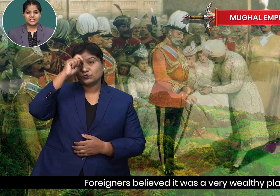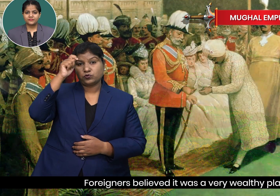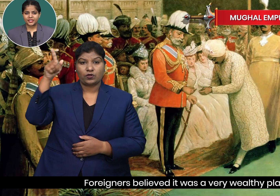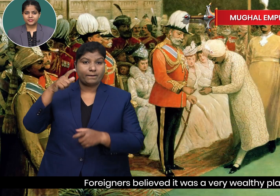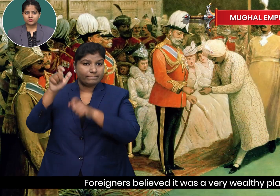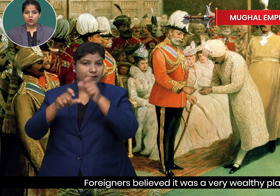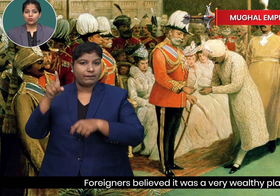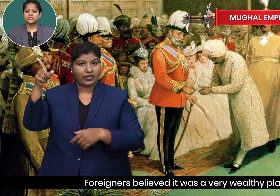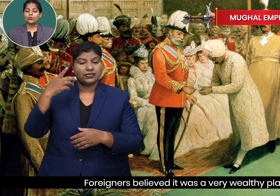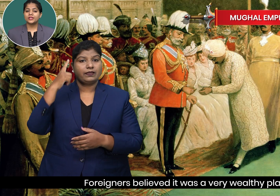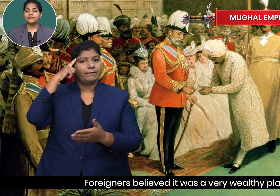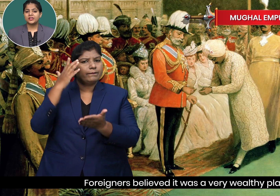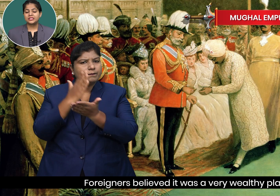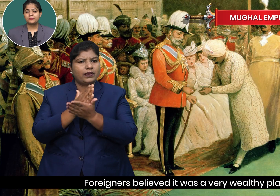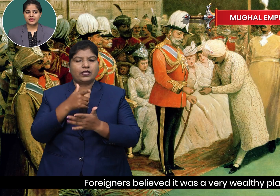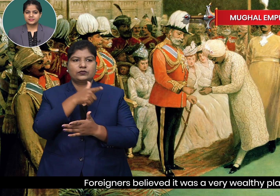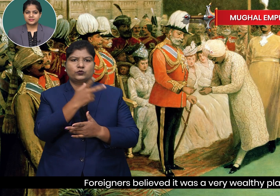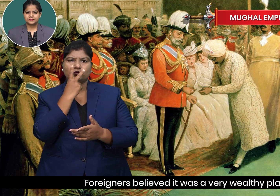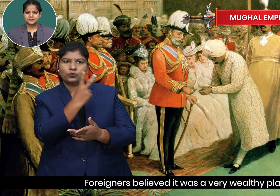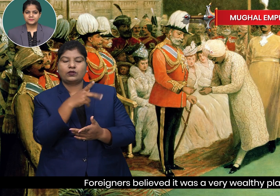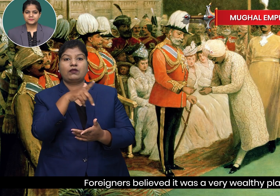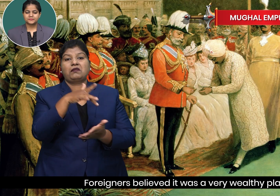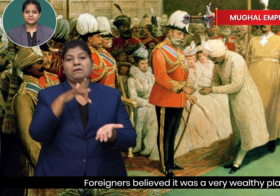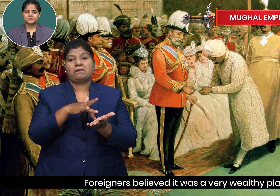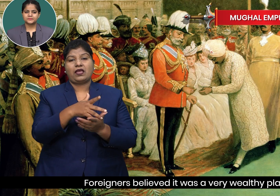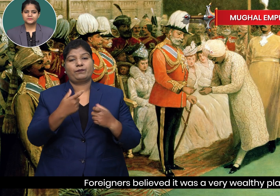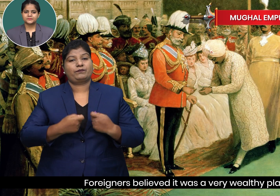Foreigners believed it was a very wealthy place.